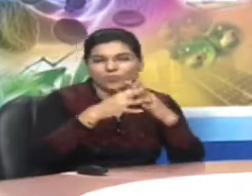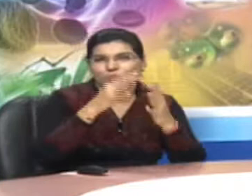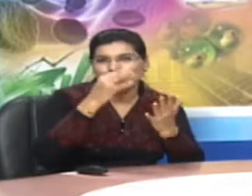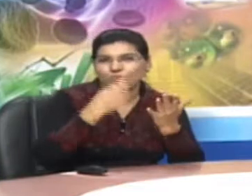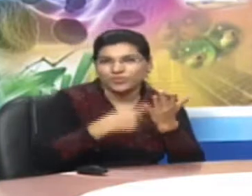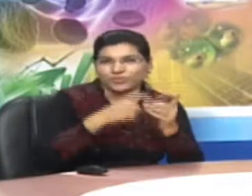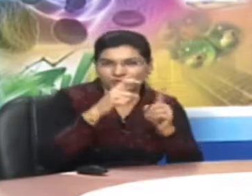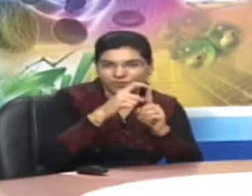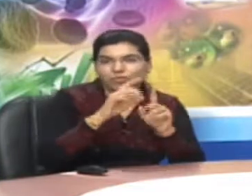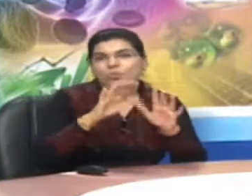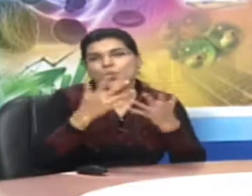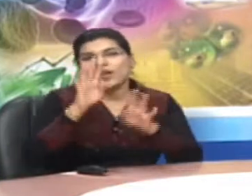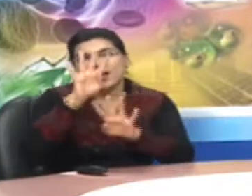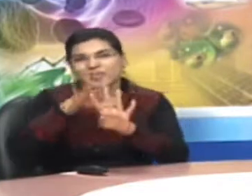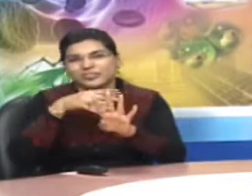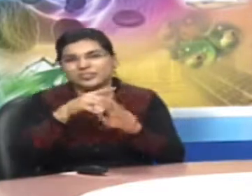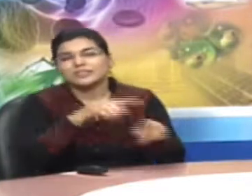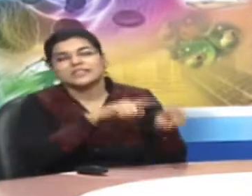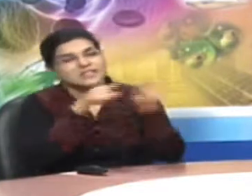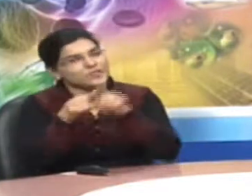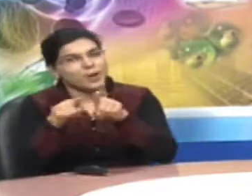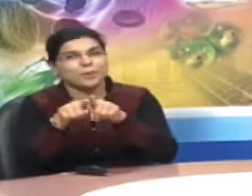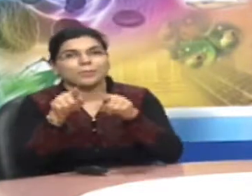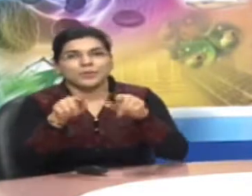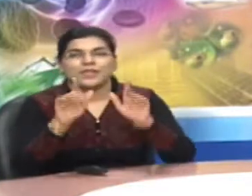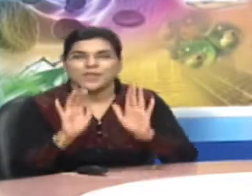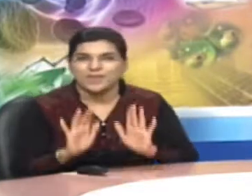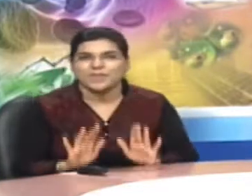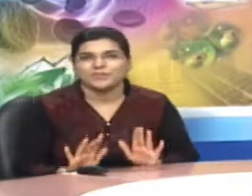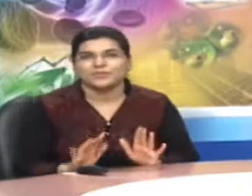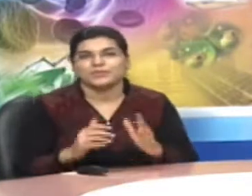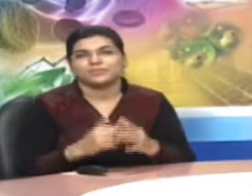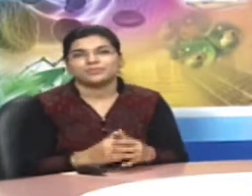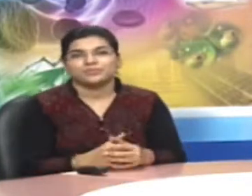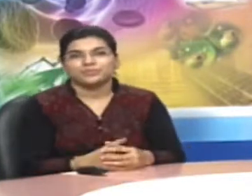I've explained this to you in the Word class also.